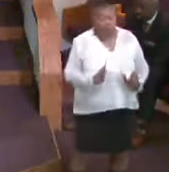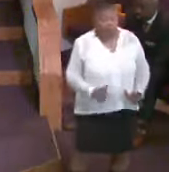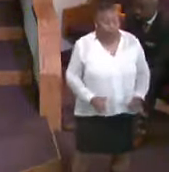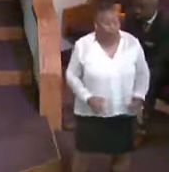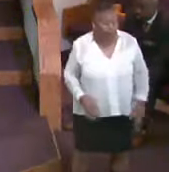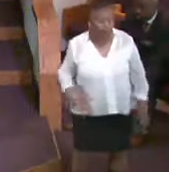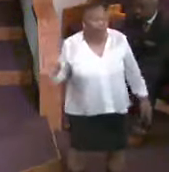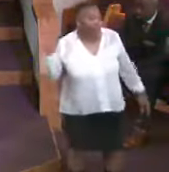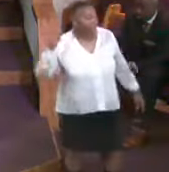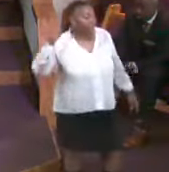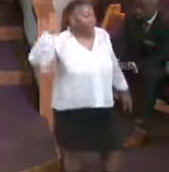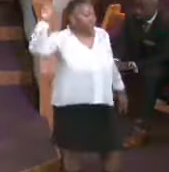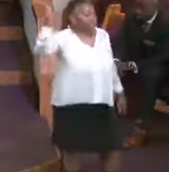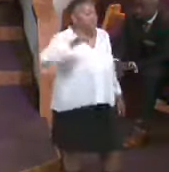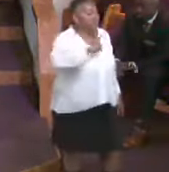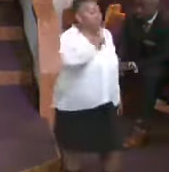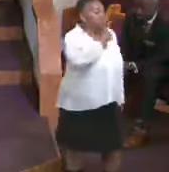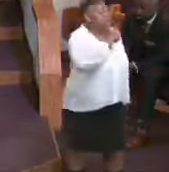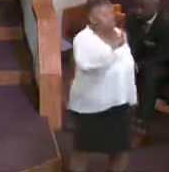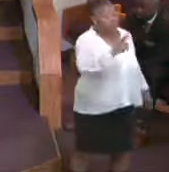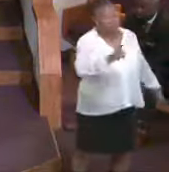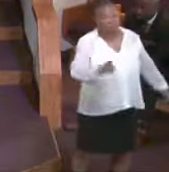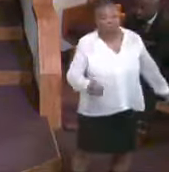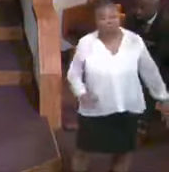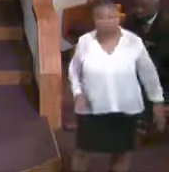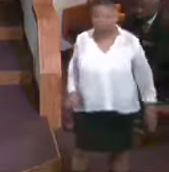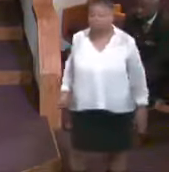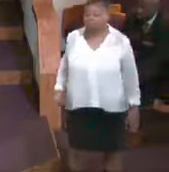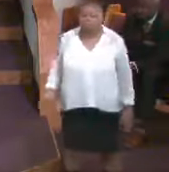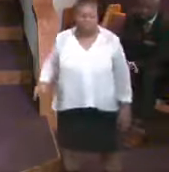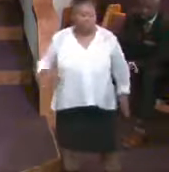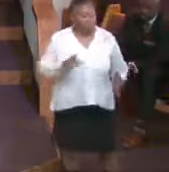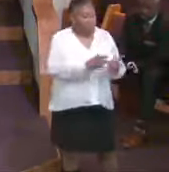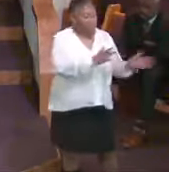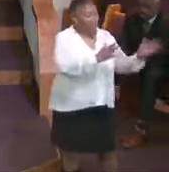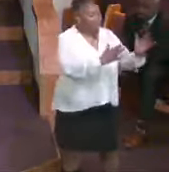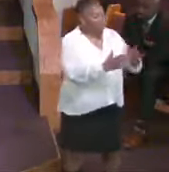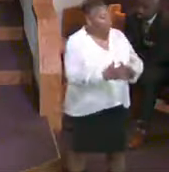he is. Yes, he is. Keeper.